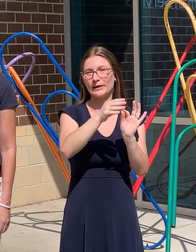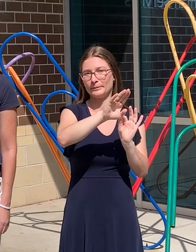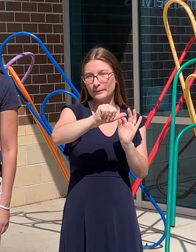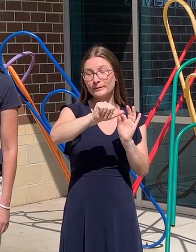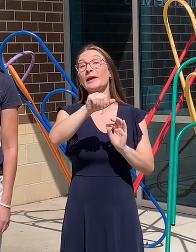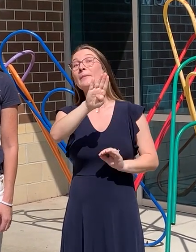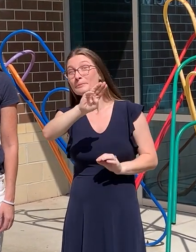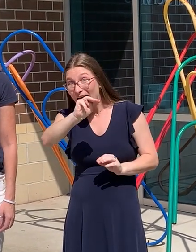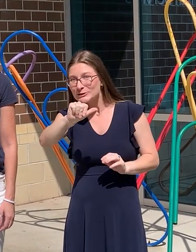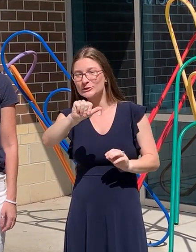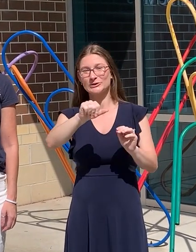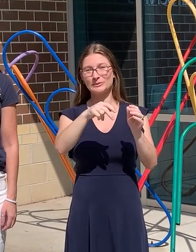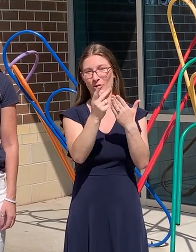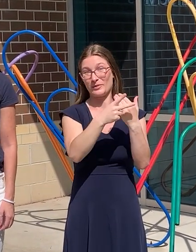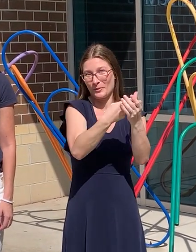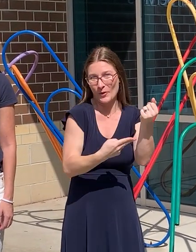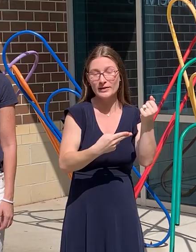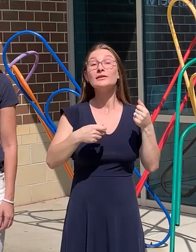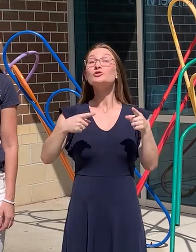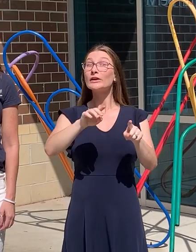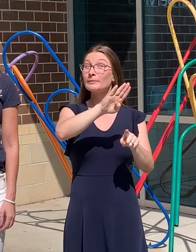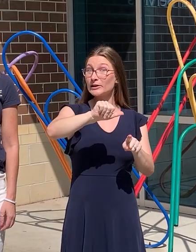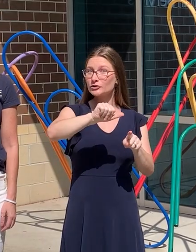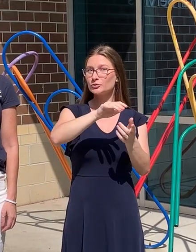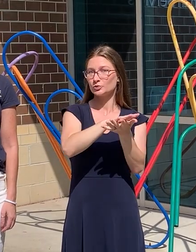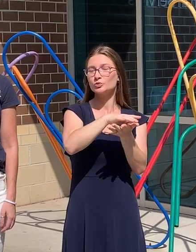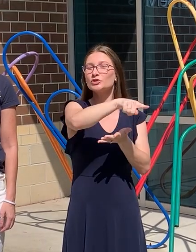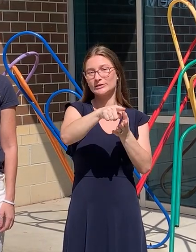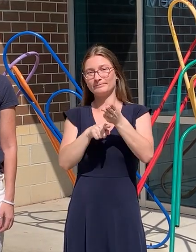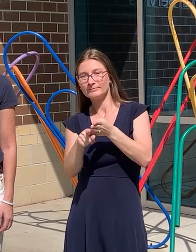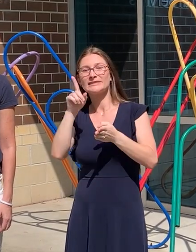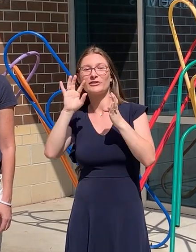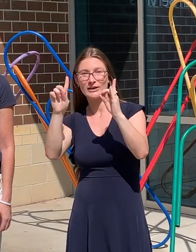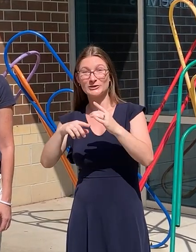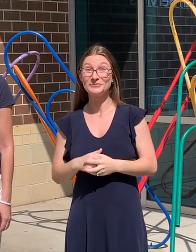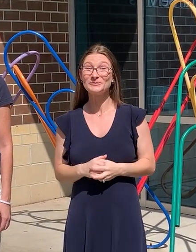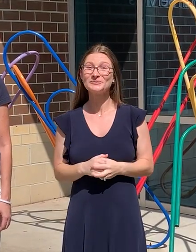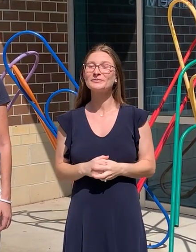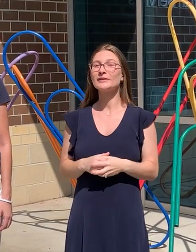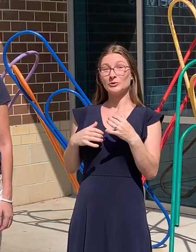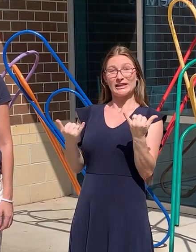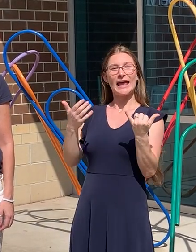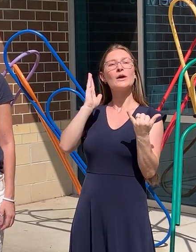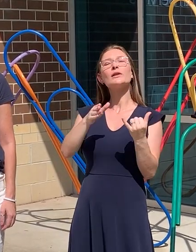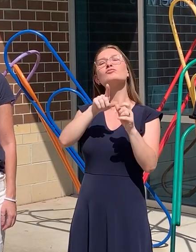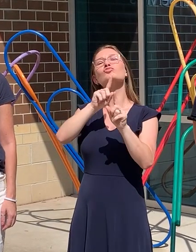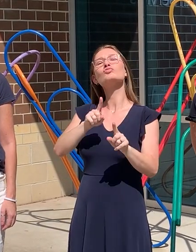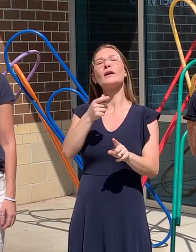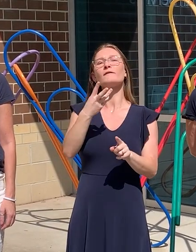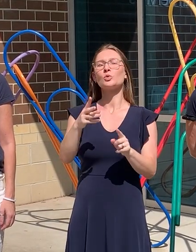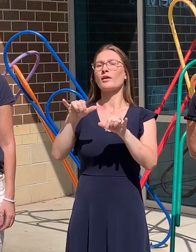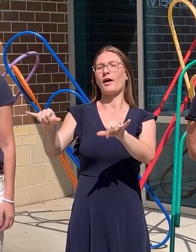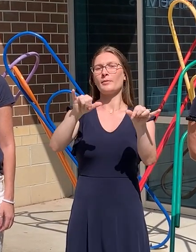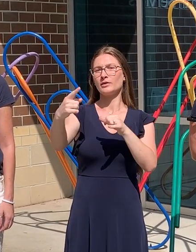and Master's Program, and during her bachelor's, she got a minor in deaf education. And we're going to answer some commonly asked questions